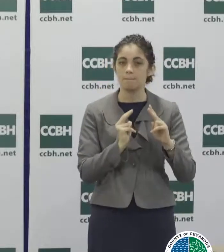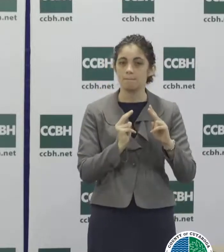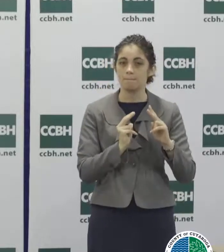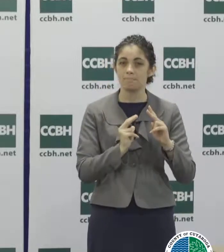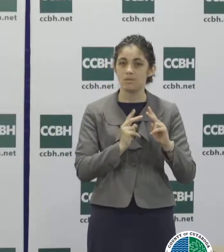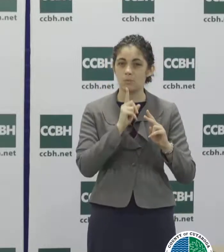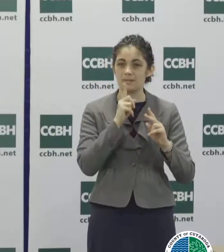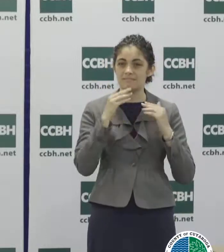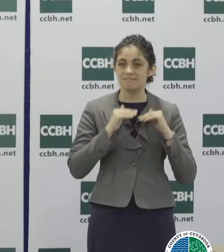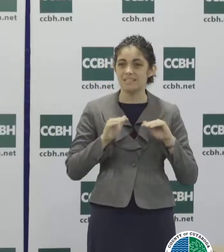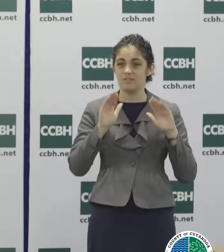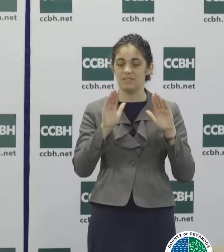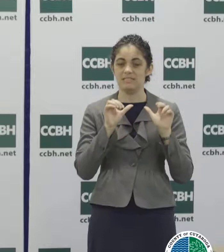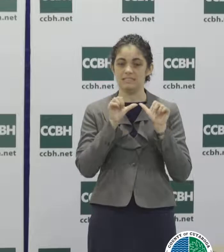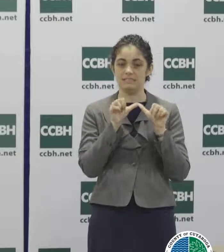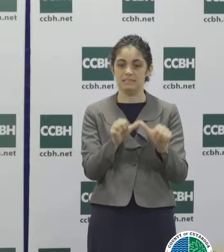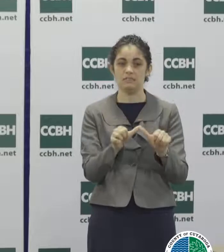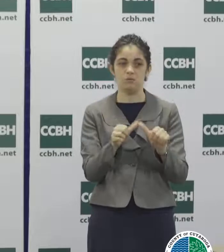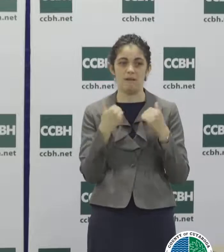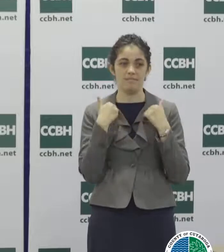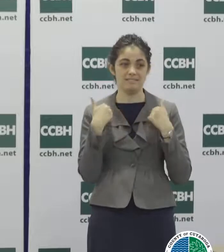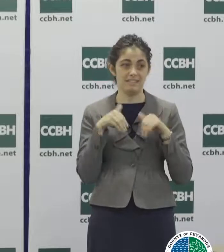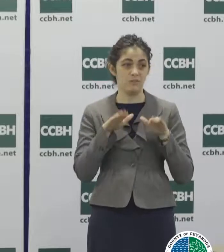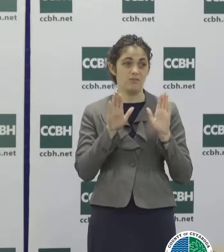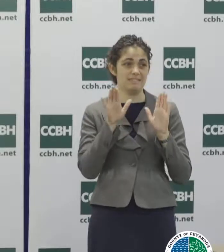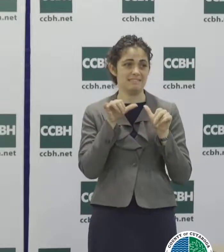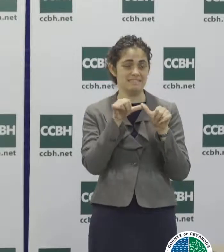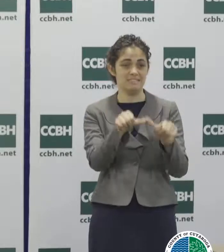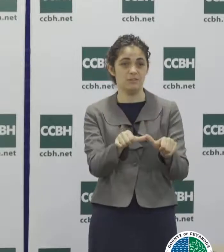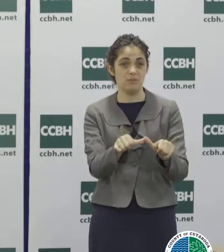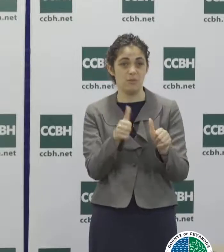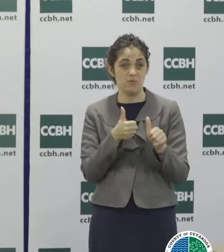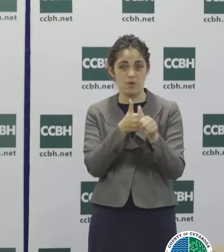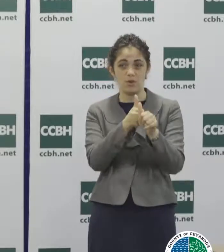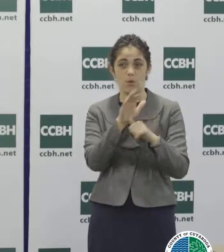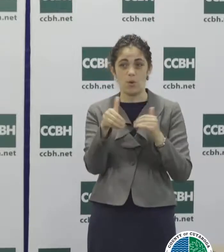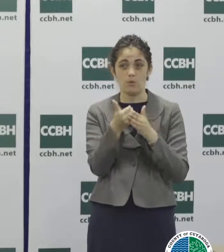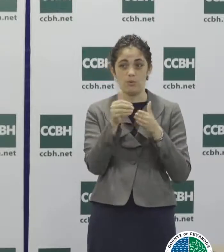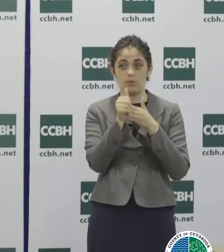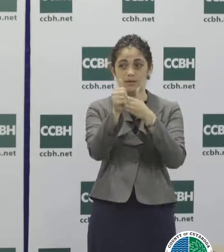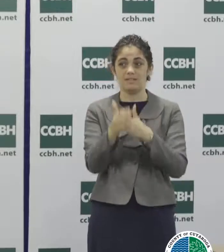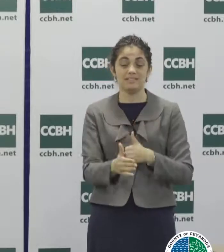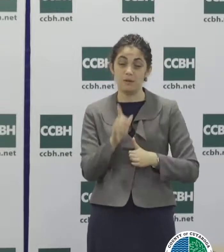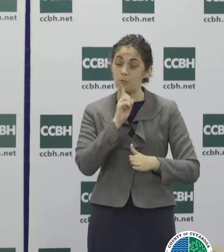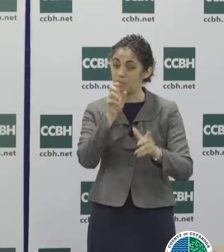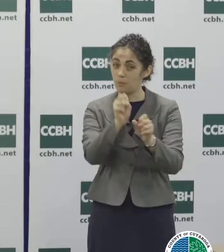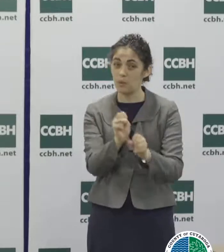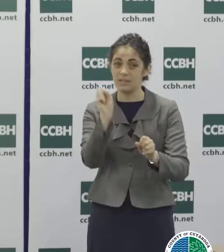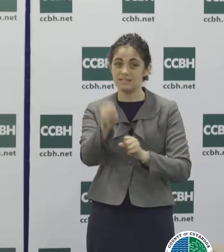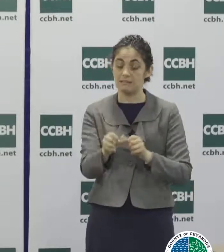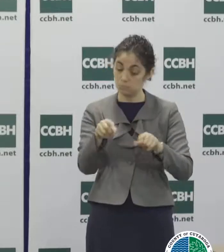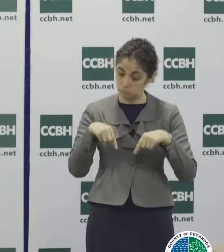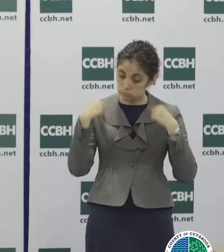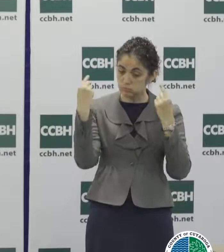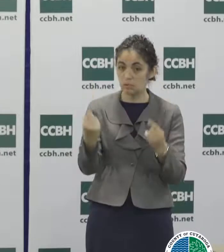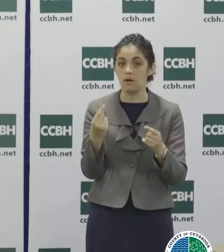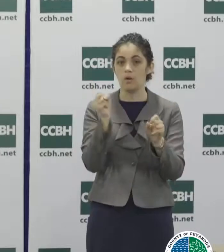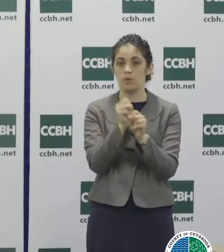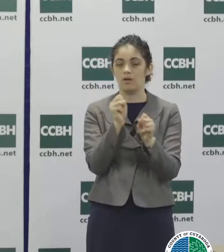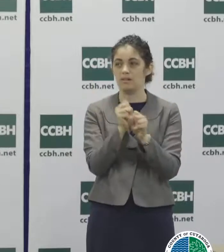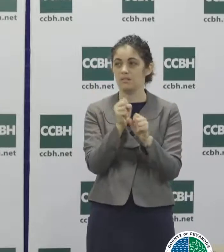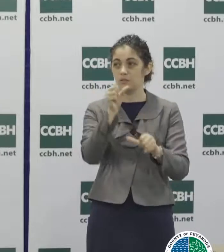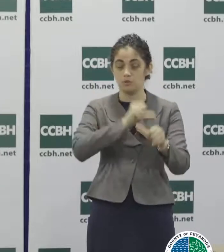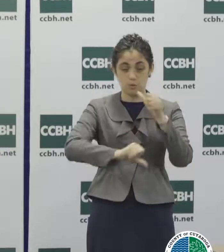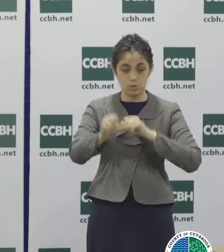make some sacrifices, continue to make some sacrifices, and follow the guidelines. They work. They have worked. The